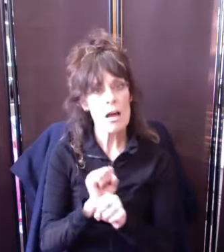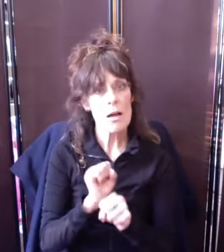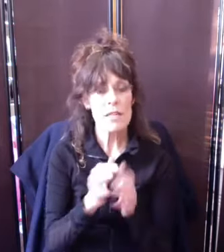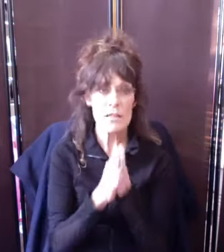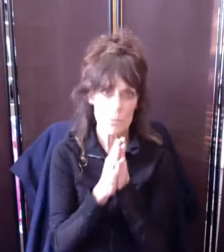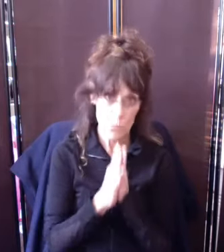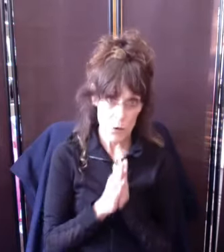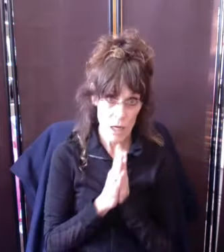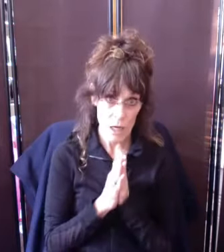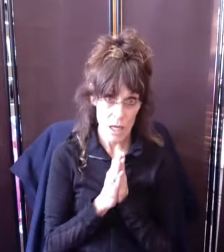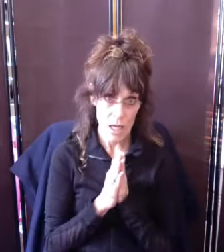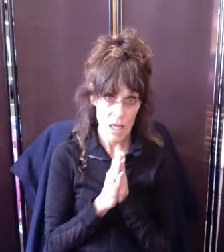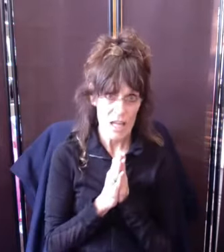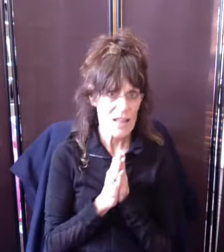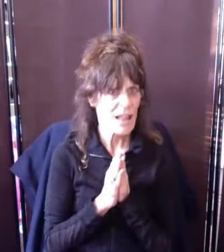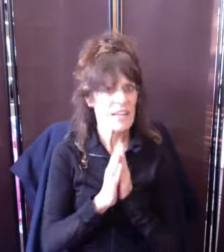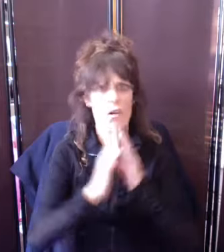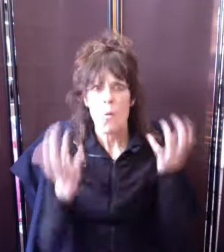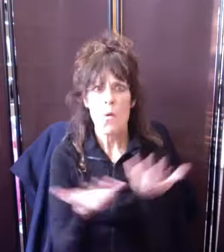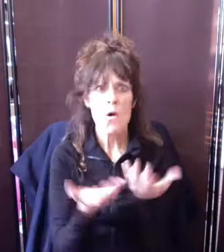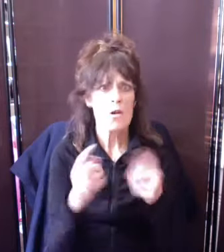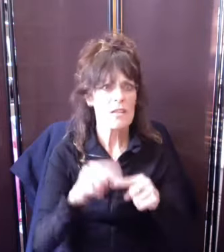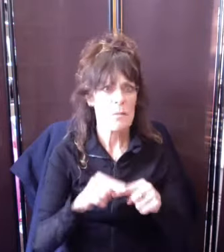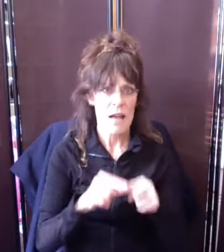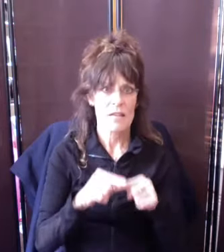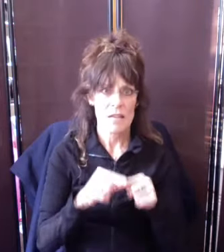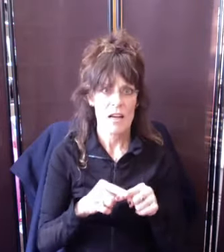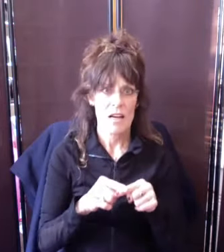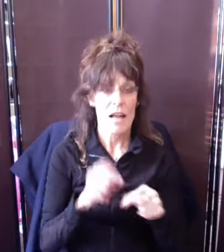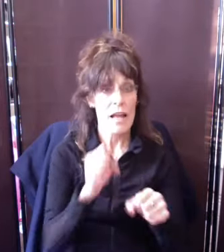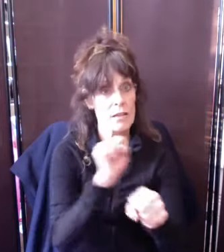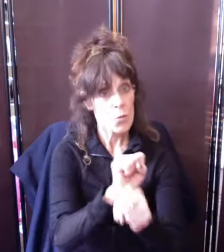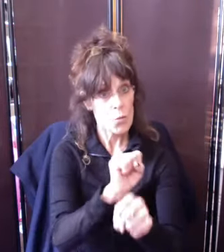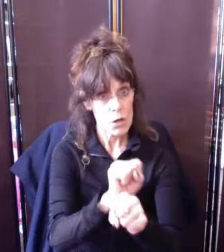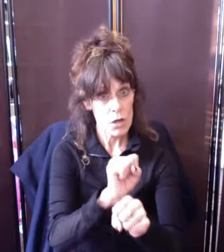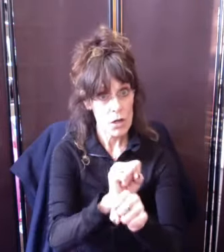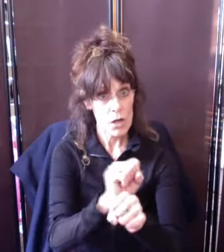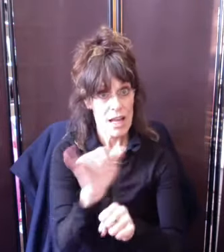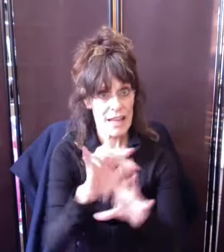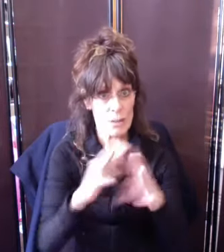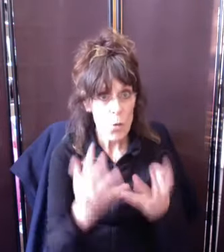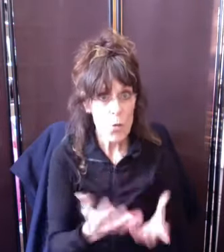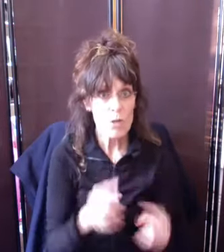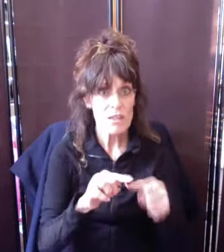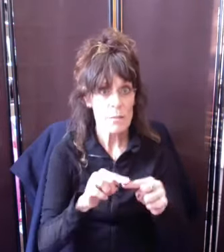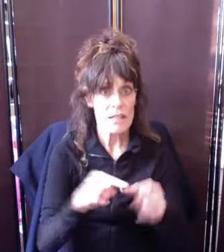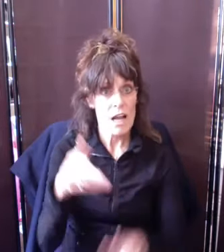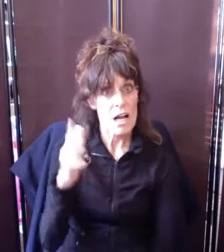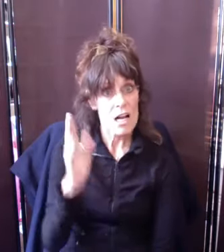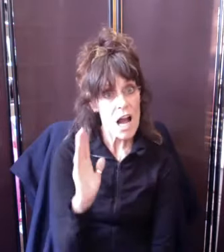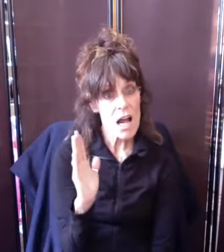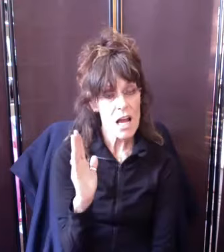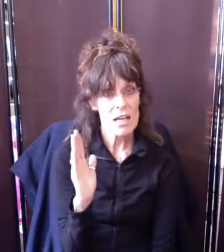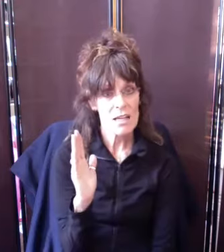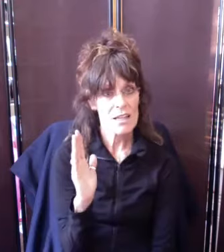whole world depends on it, and to work like the whole world depends on God, right? It's not my job to fix